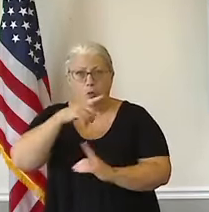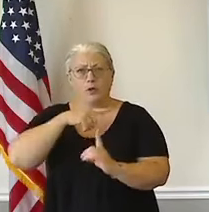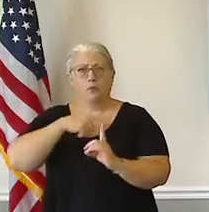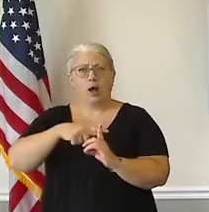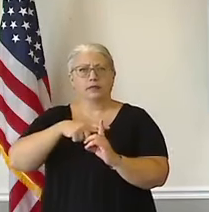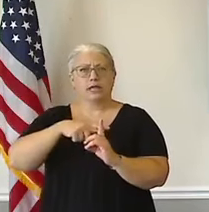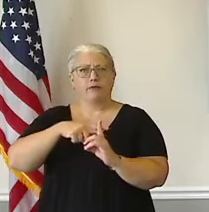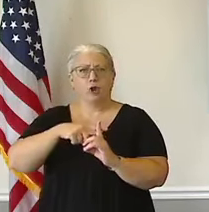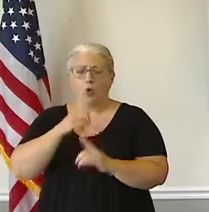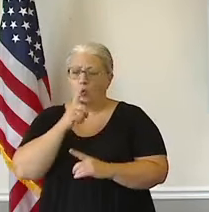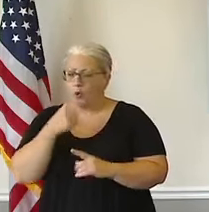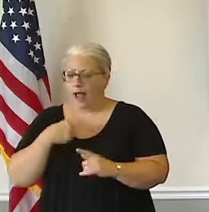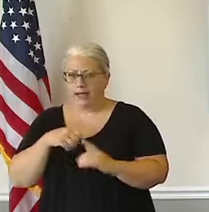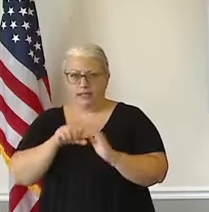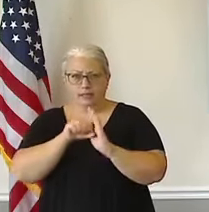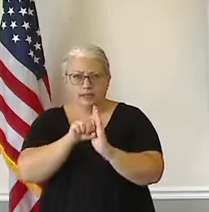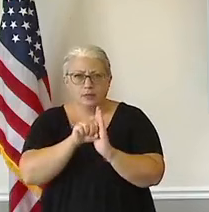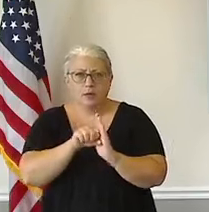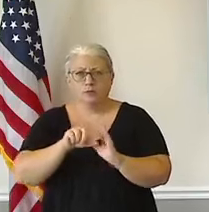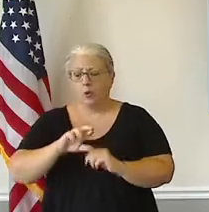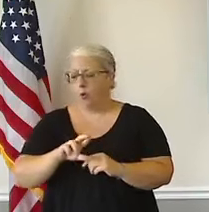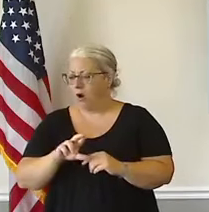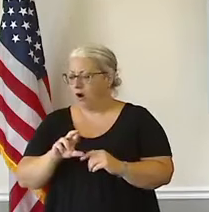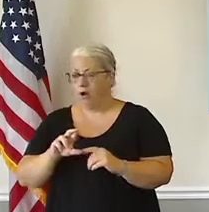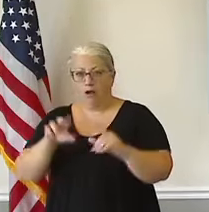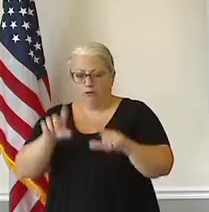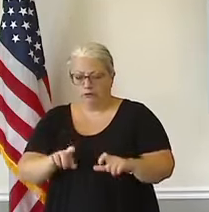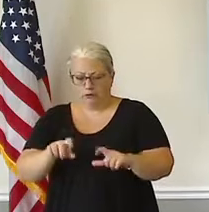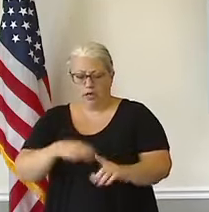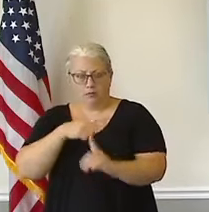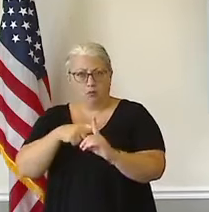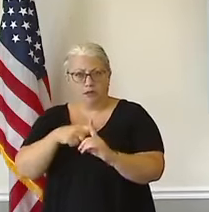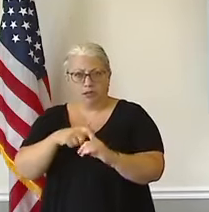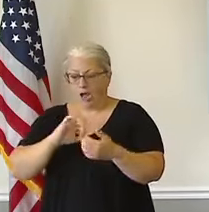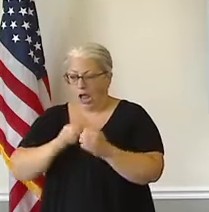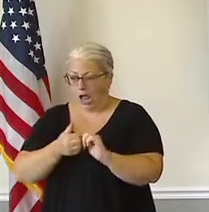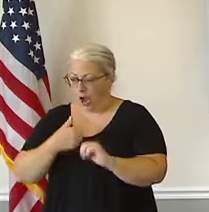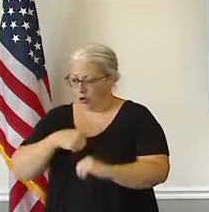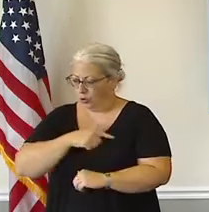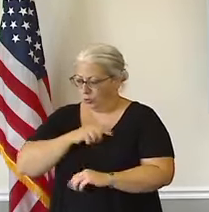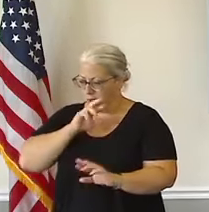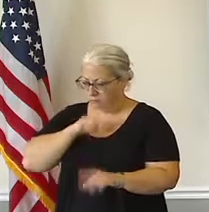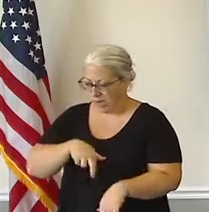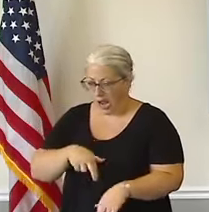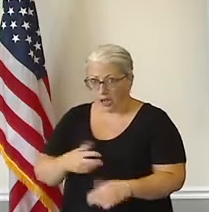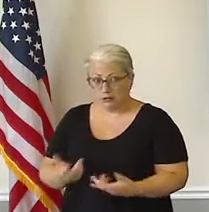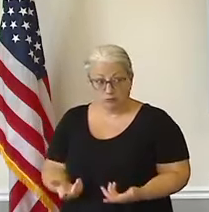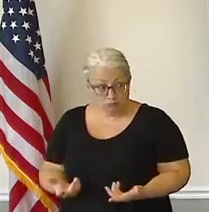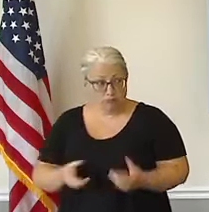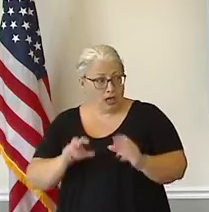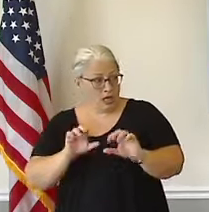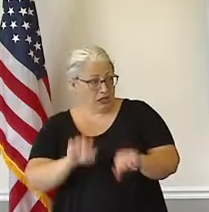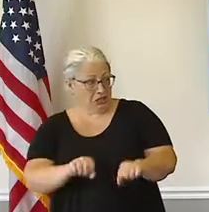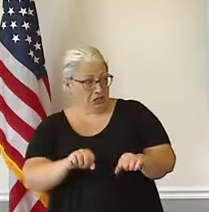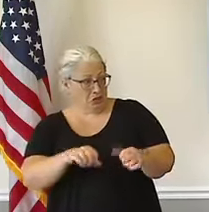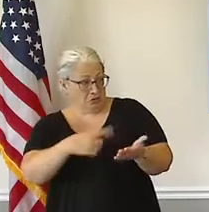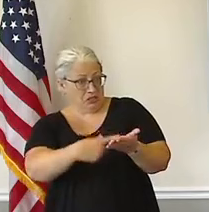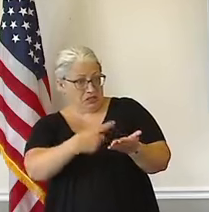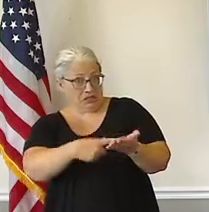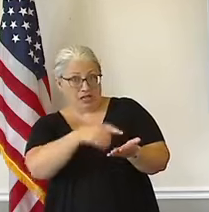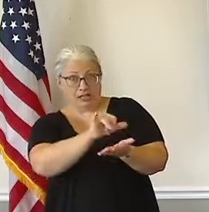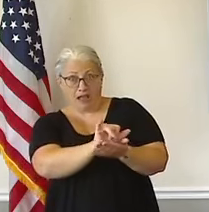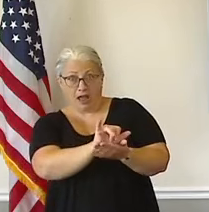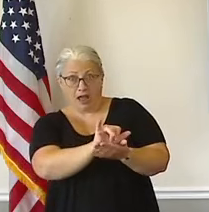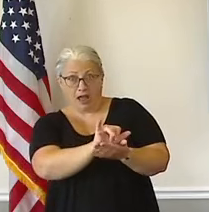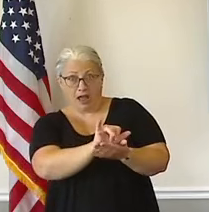who's symptomatic or ultimately does test positive, how do we react? Do you want to talk a little bit about the county's expectation on rapid